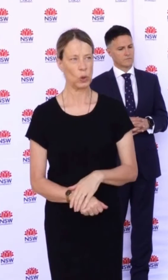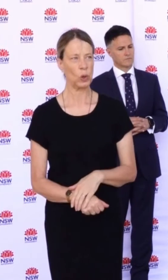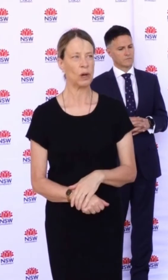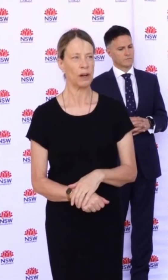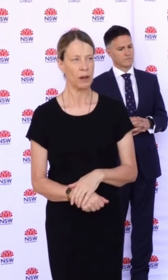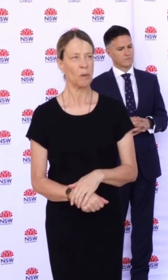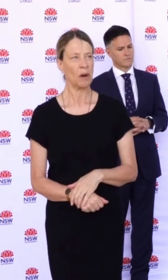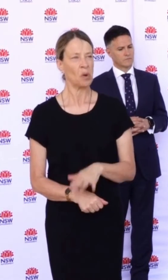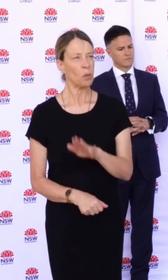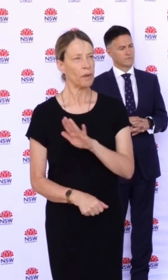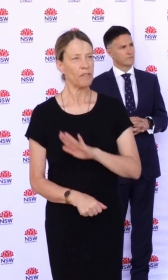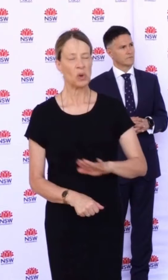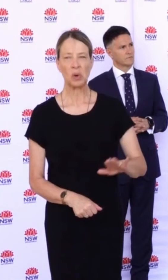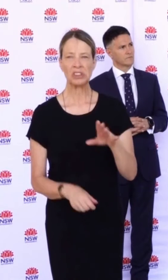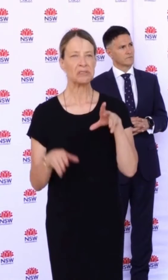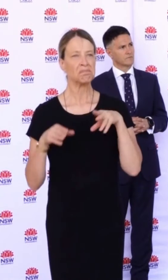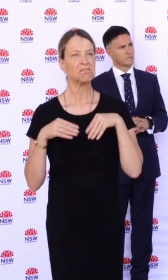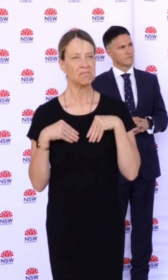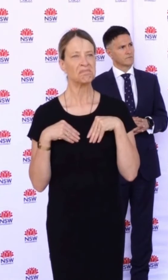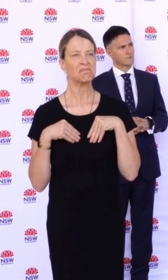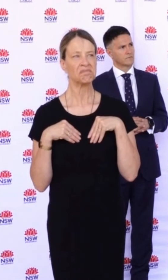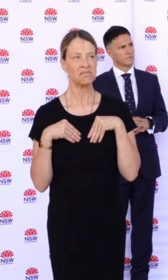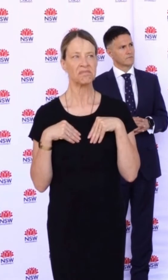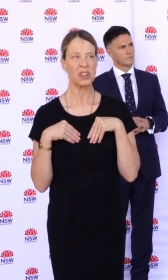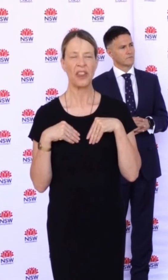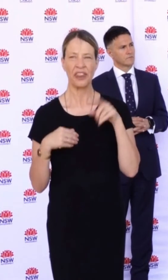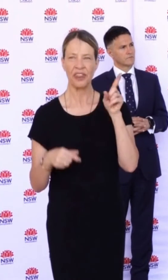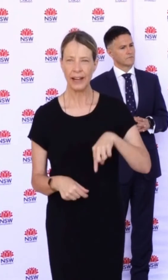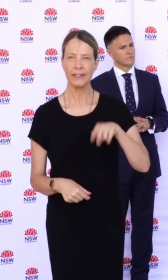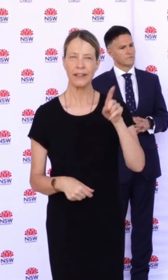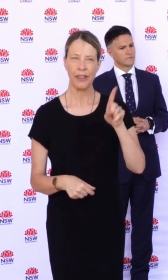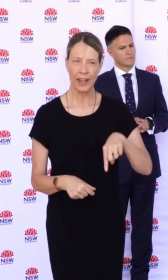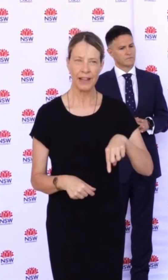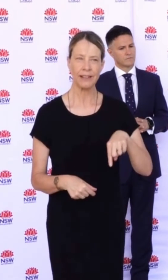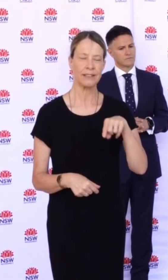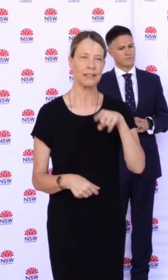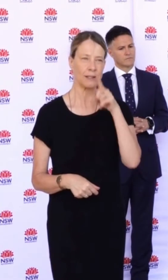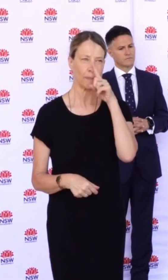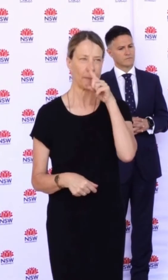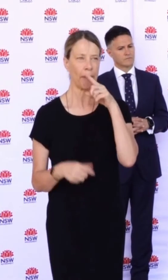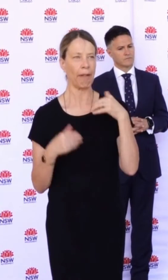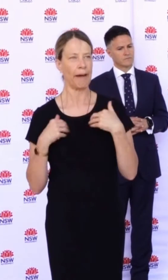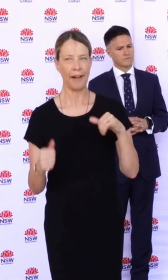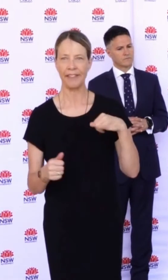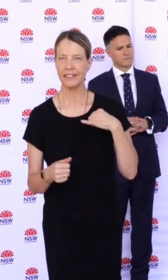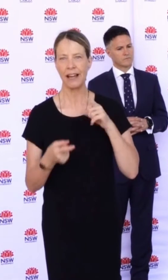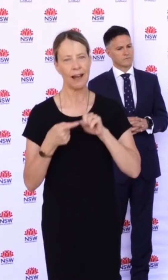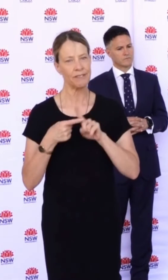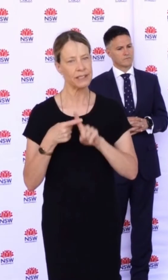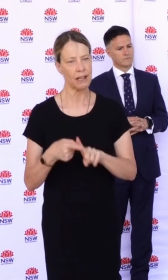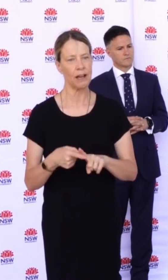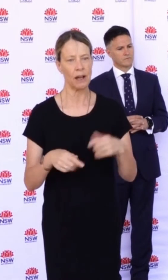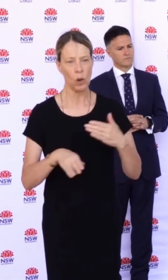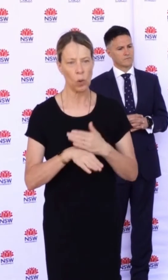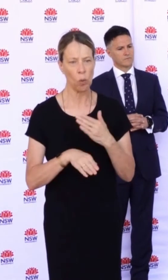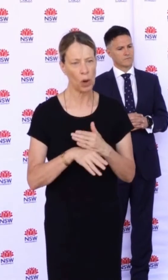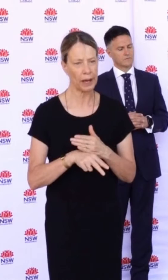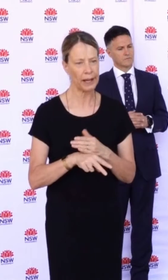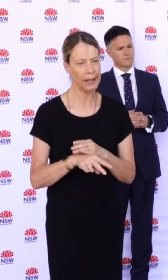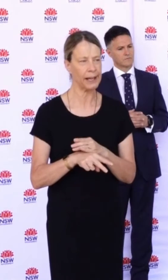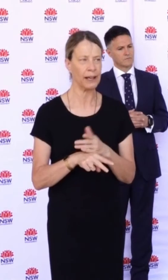public health system and in the quarantine system, and our public health team are second to none. So the people who are managing these